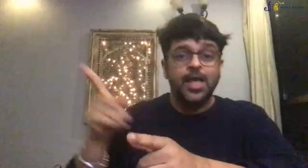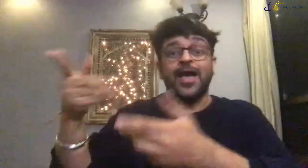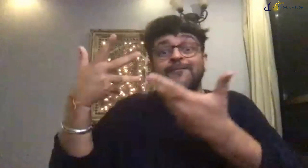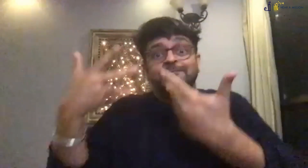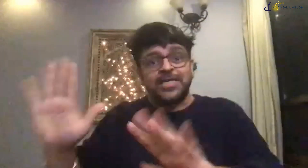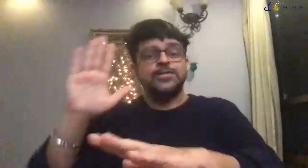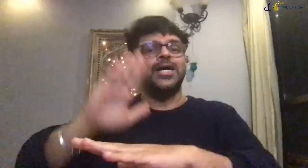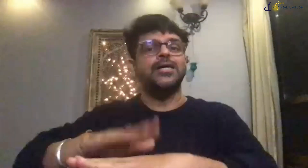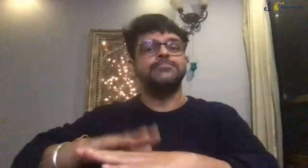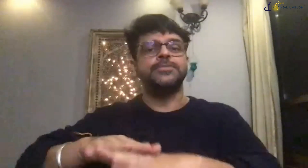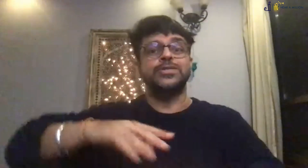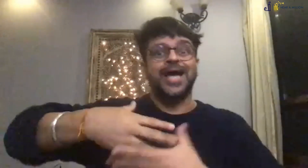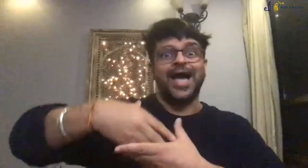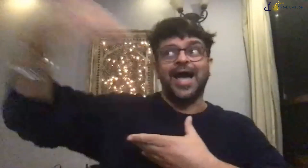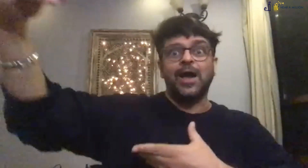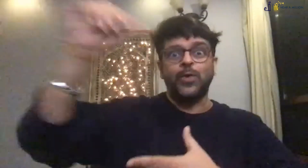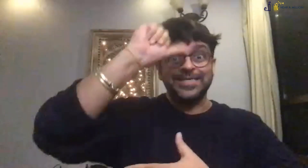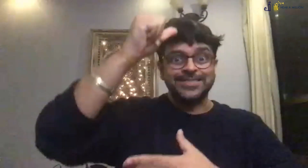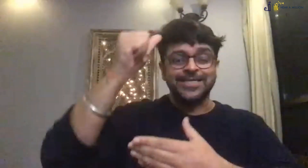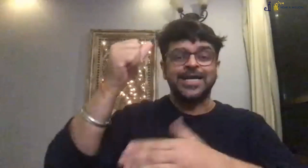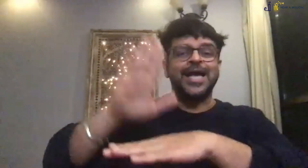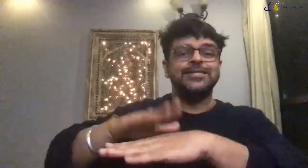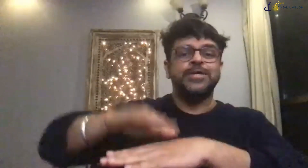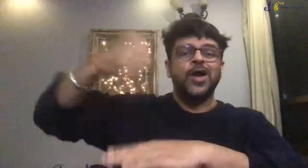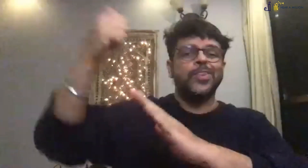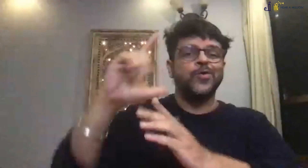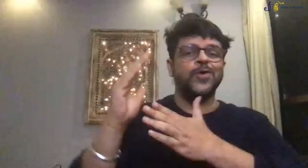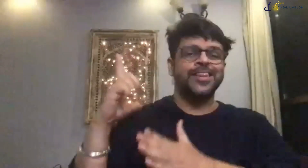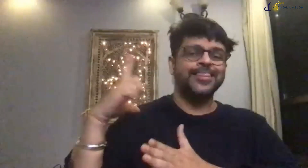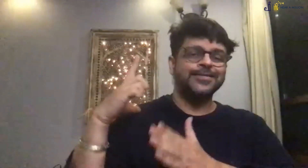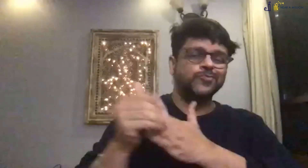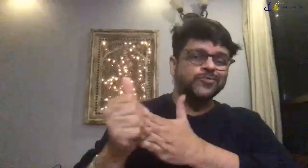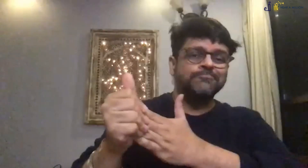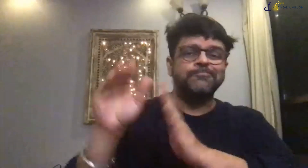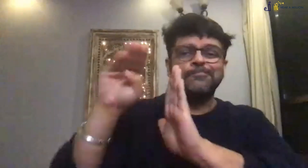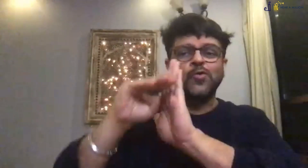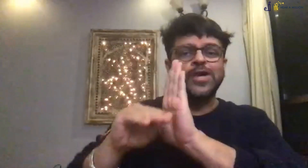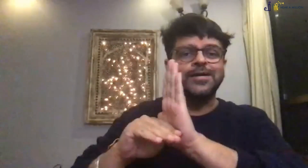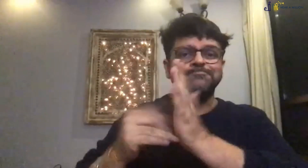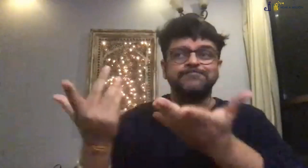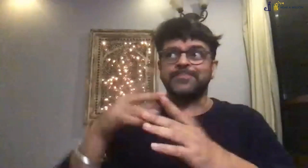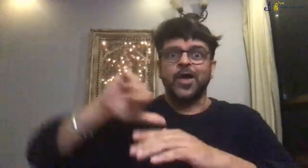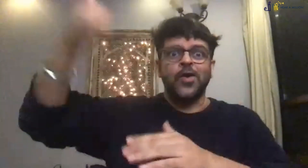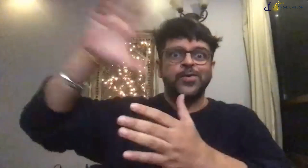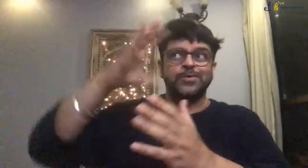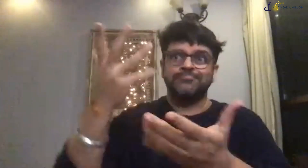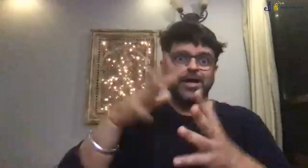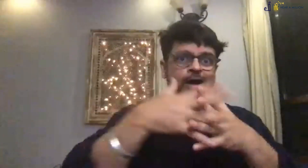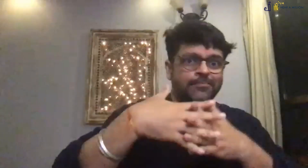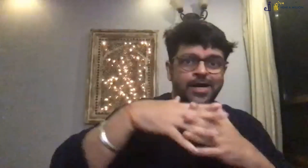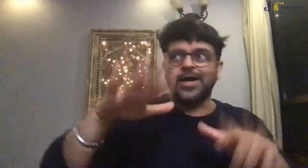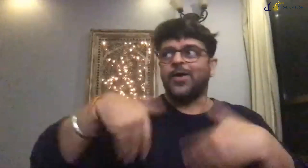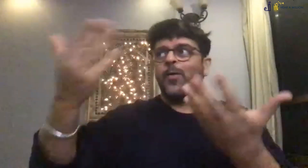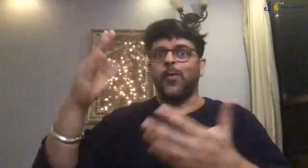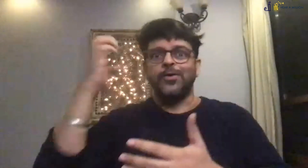leadership, in the country, and they have also gone outside of the country and experienced leadership programs